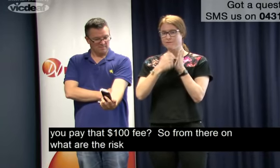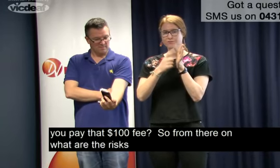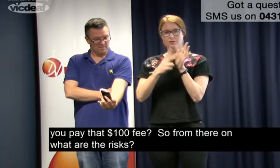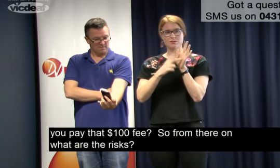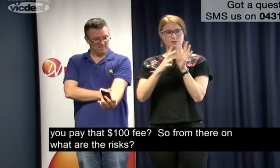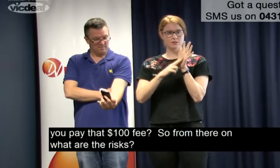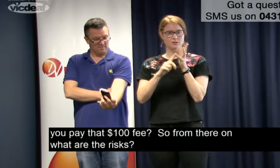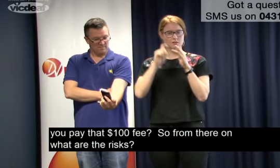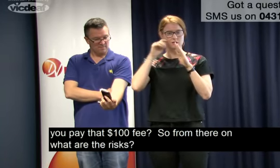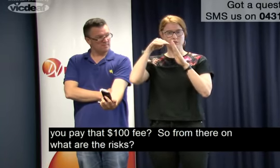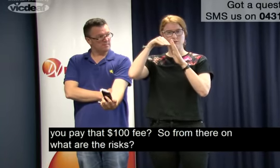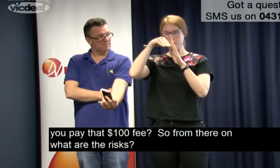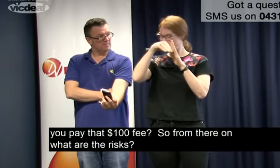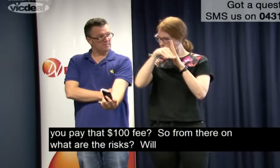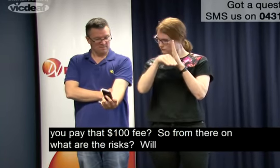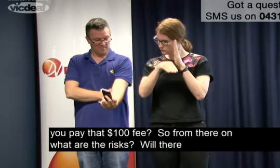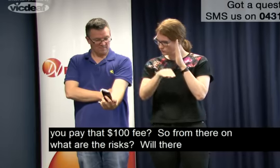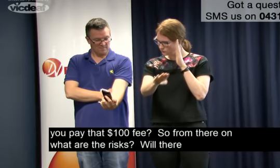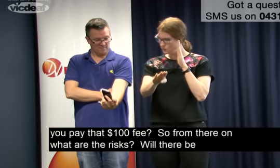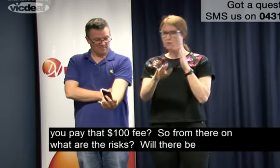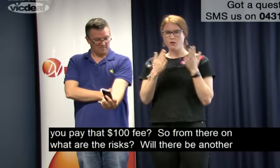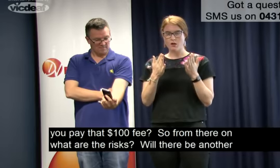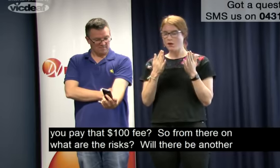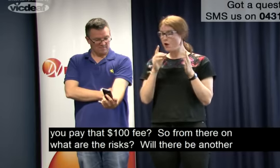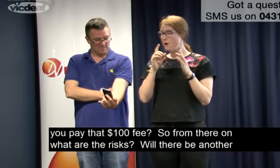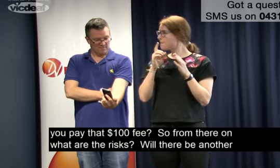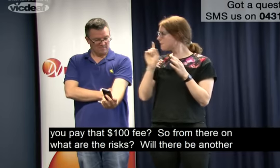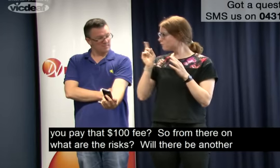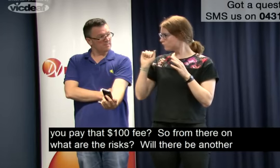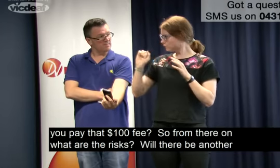Will there be another payment? So if things don't work to plan,